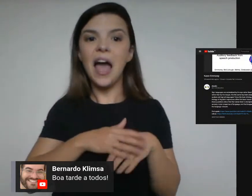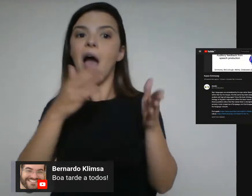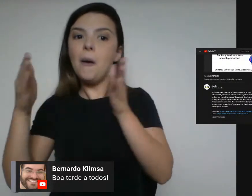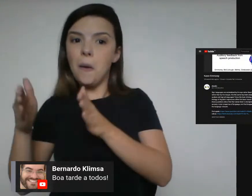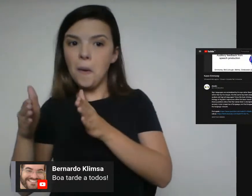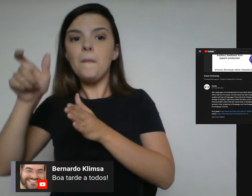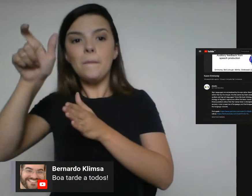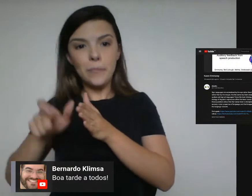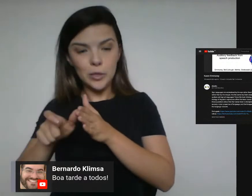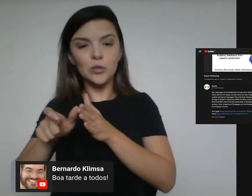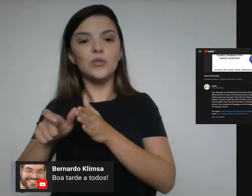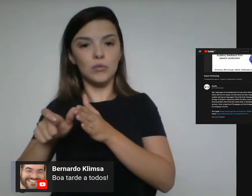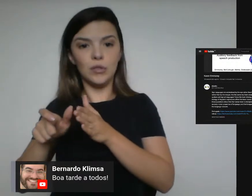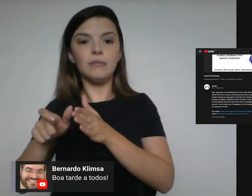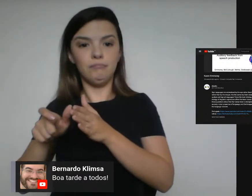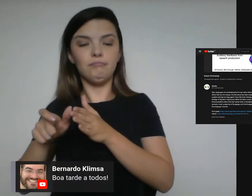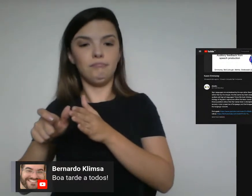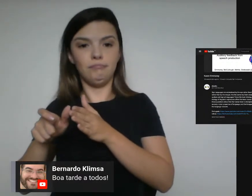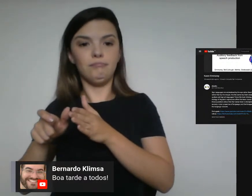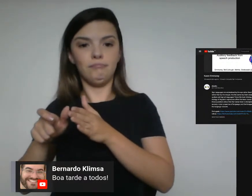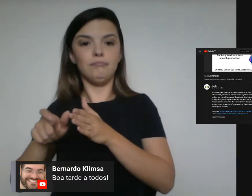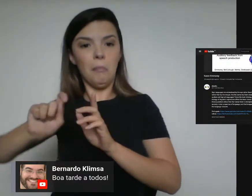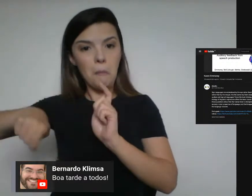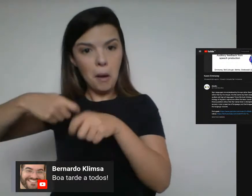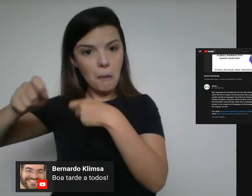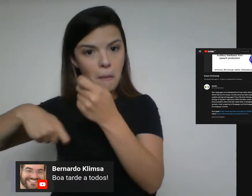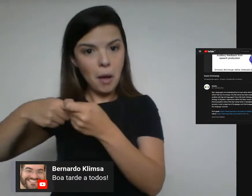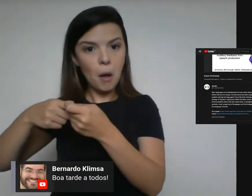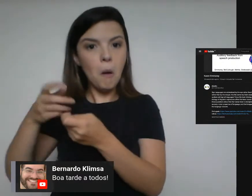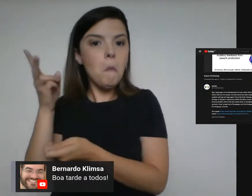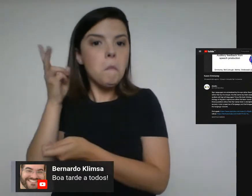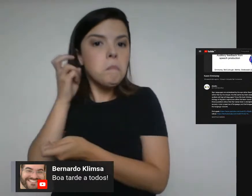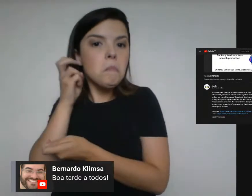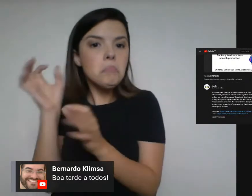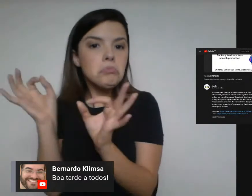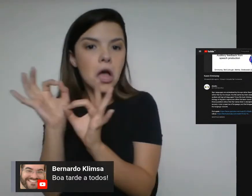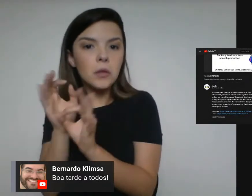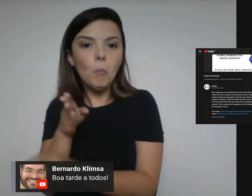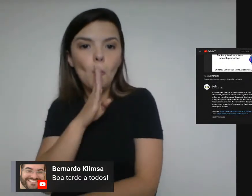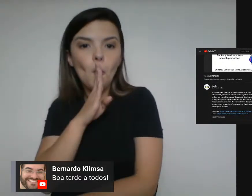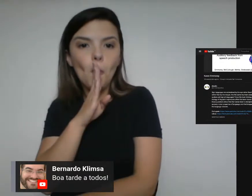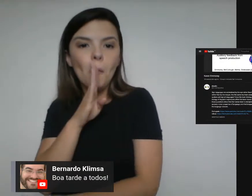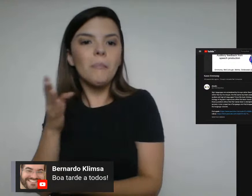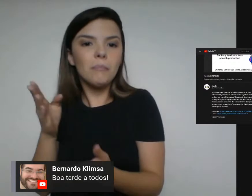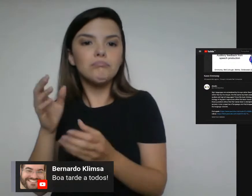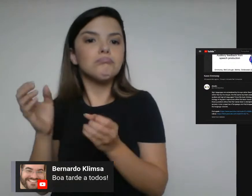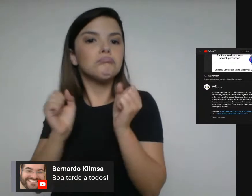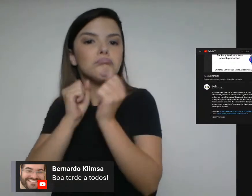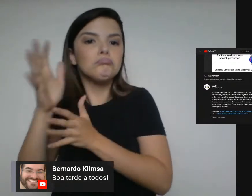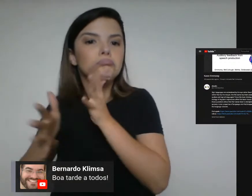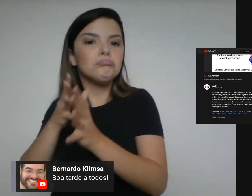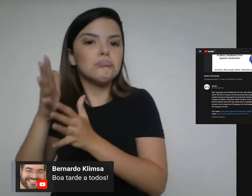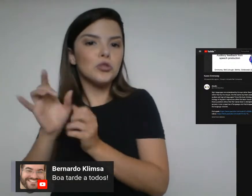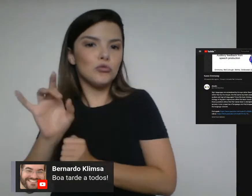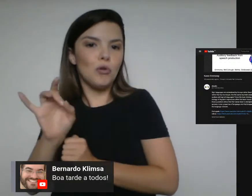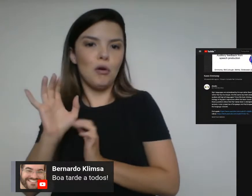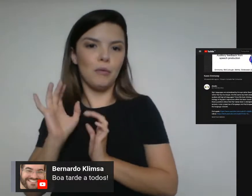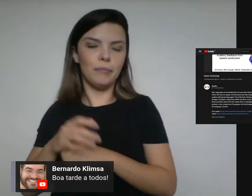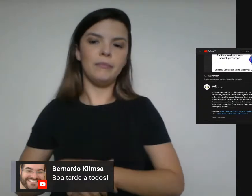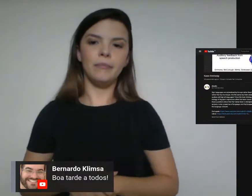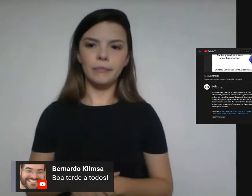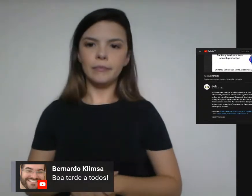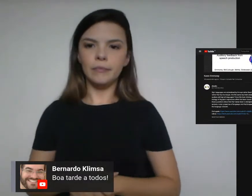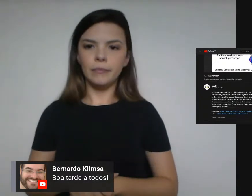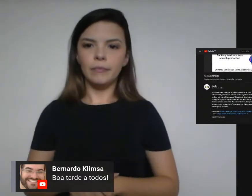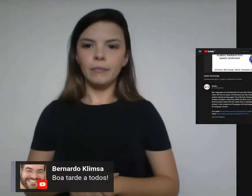any, it's silent, you don't have auditory feedback. Some of you may have noticed, kind of surprisingly, there's also